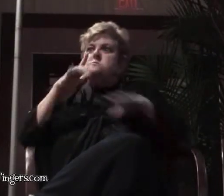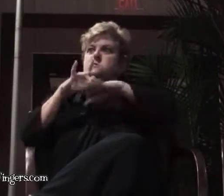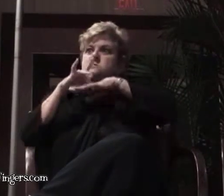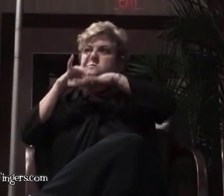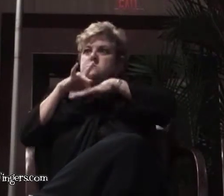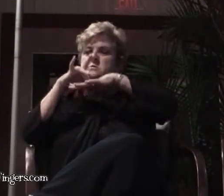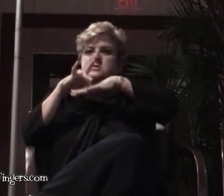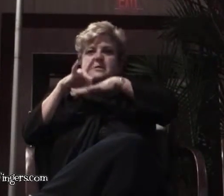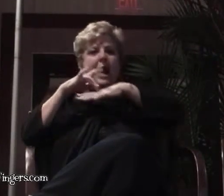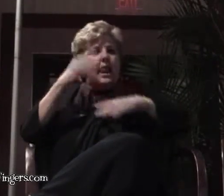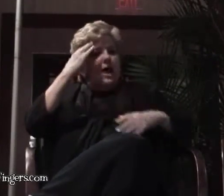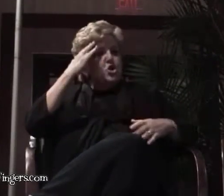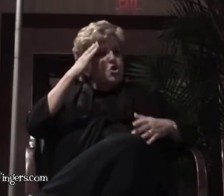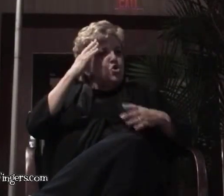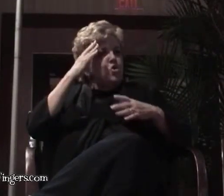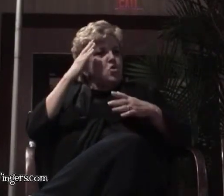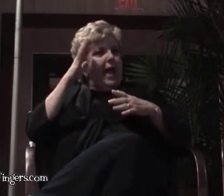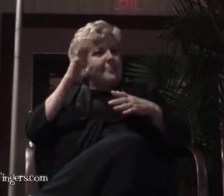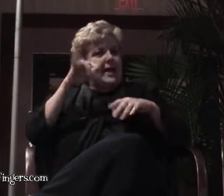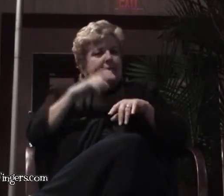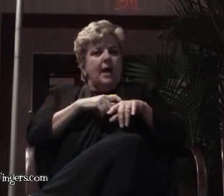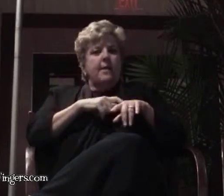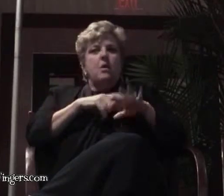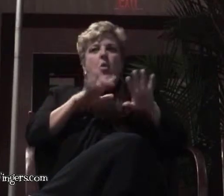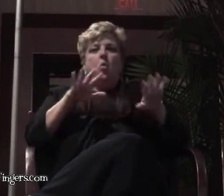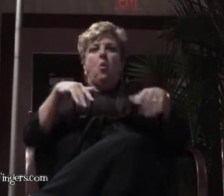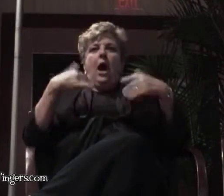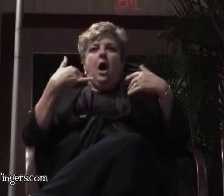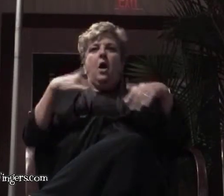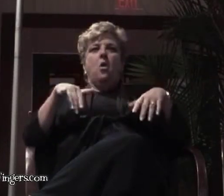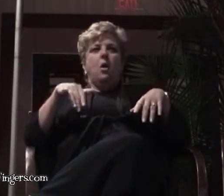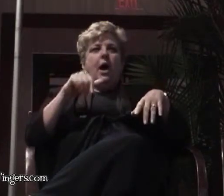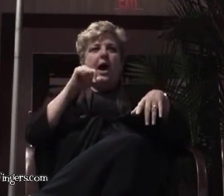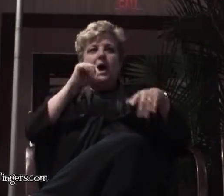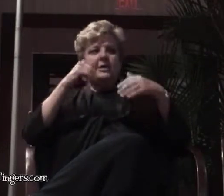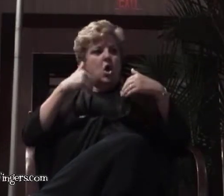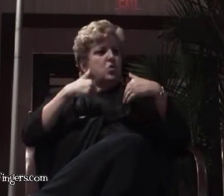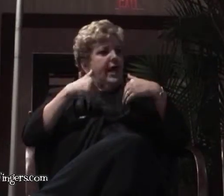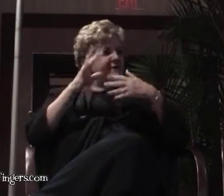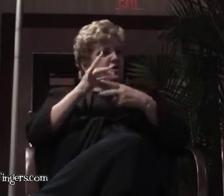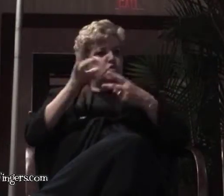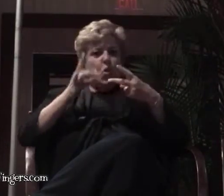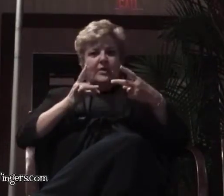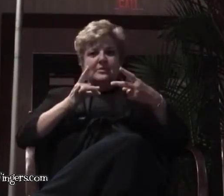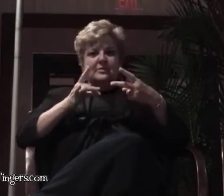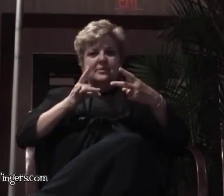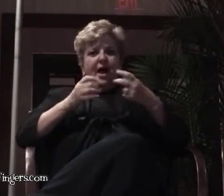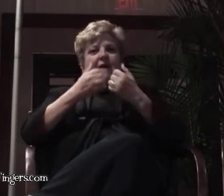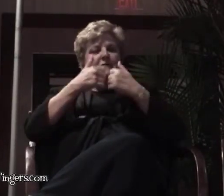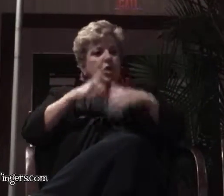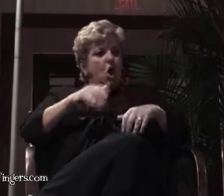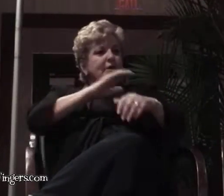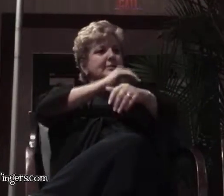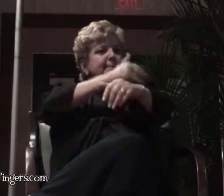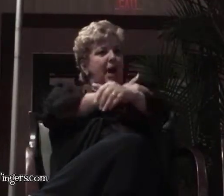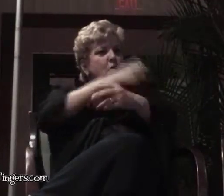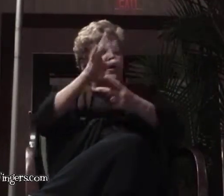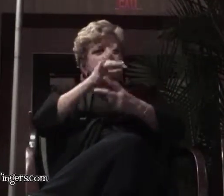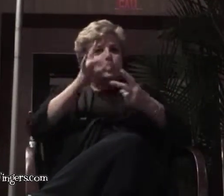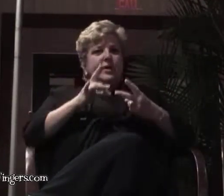Right then, that's when I realized that, I have lost the power of choice. I have lost the power of choice. I don't choose to drink, I have to drink.